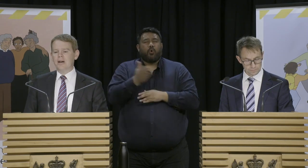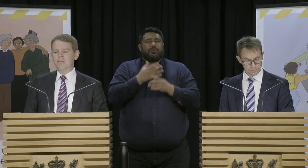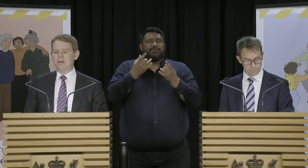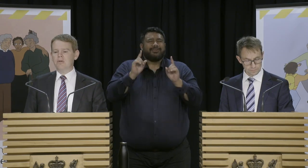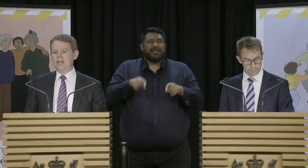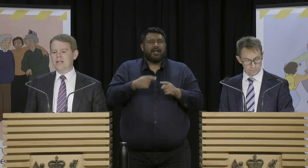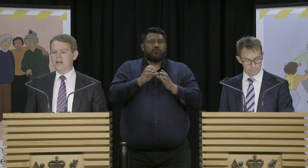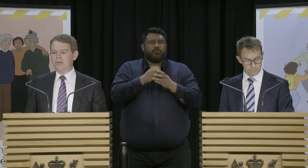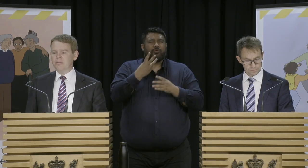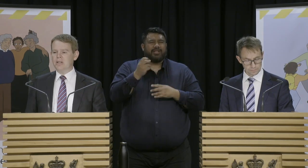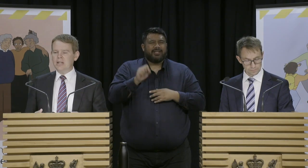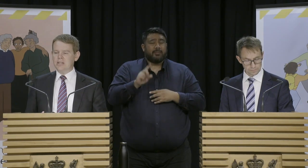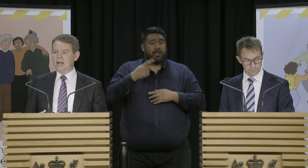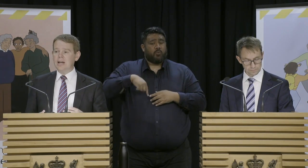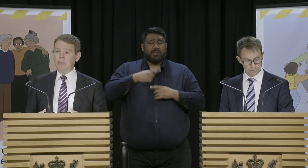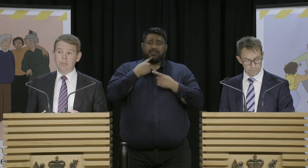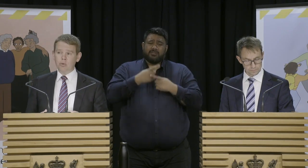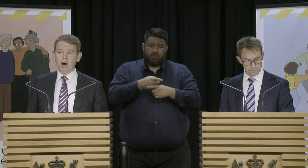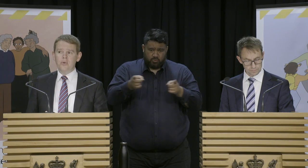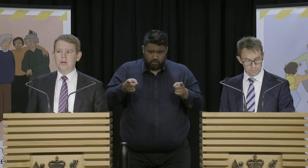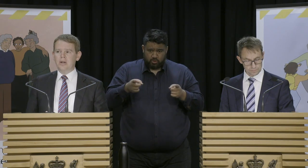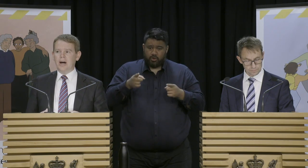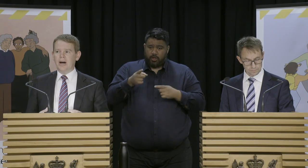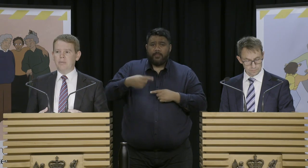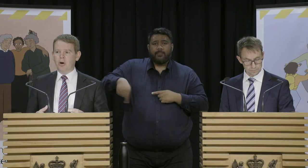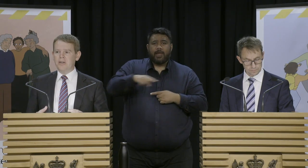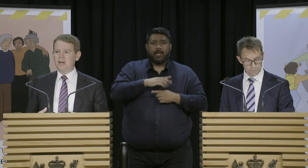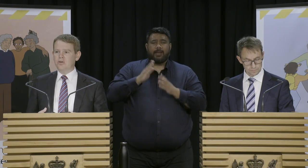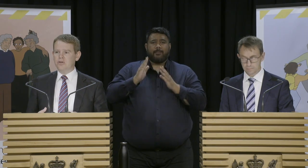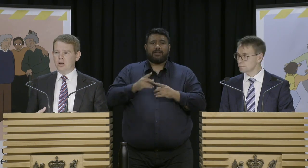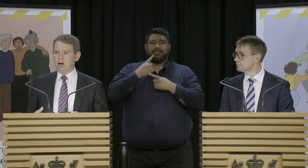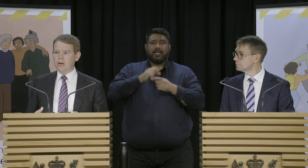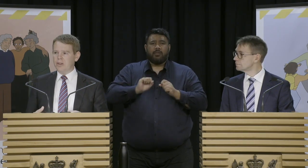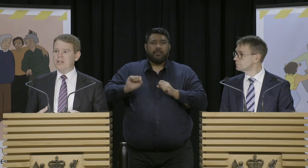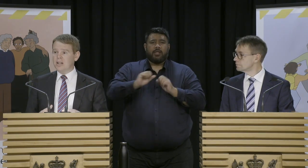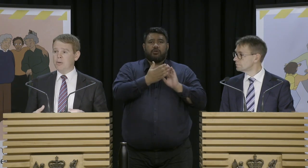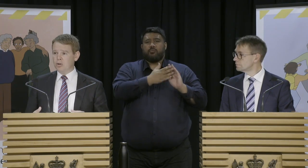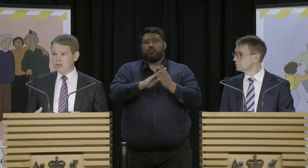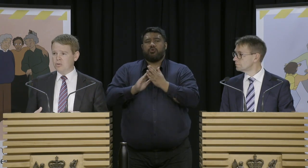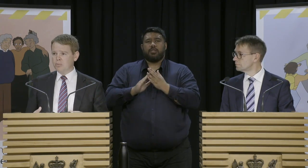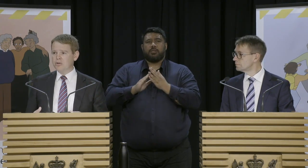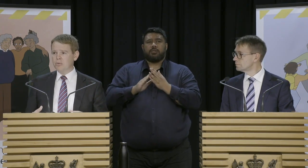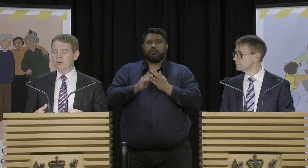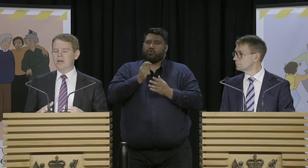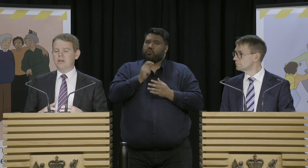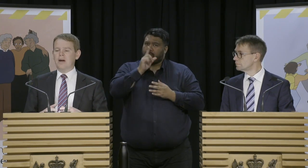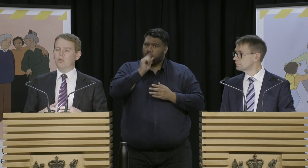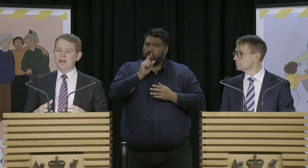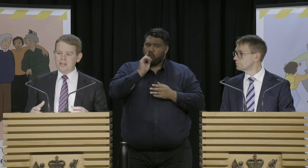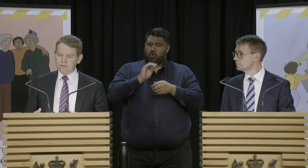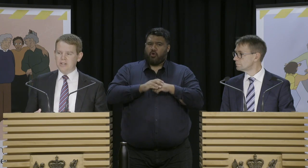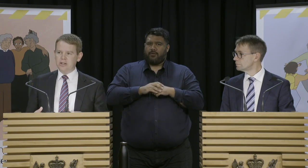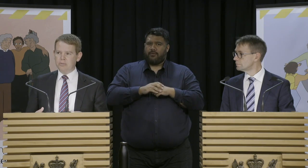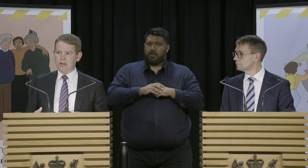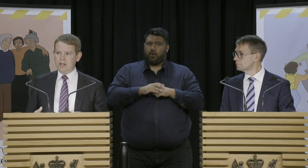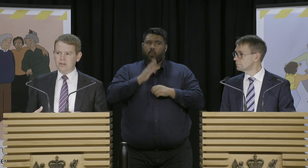We have been really clear with them that they need to let people know by the end of July, well, they need to let people know as soon as possible that they will